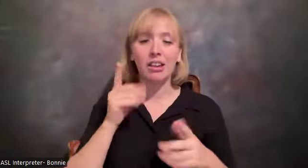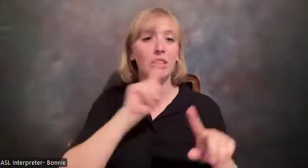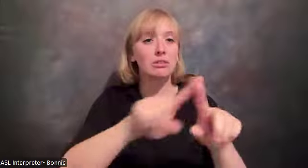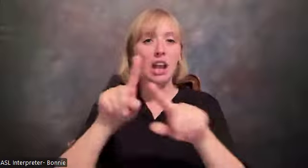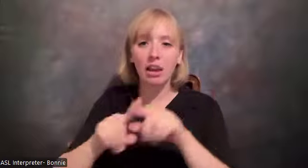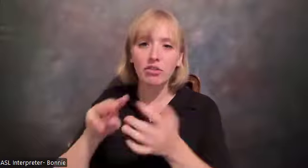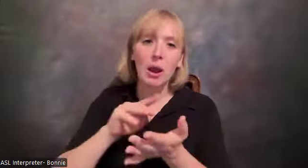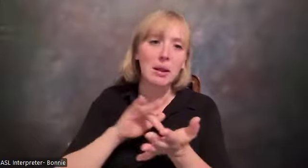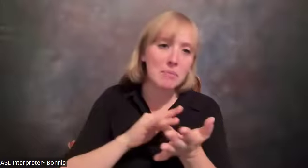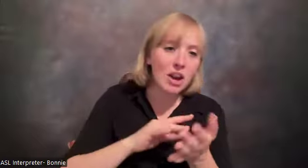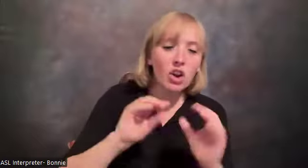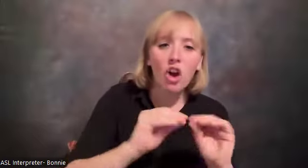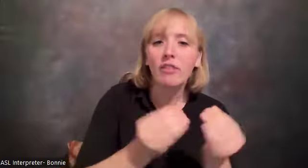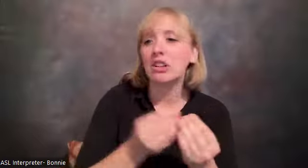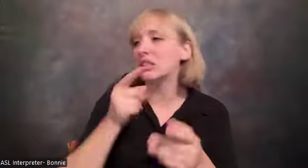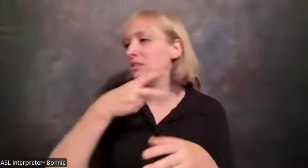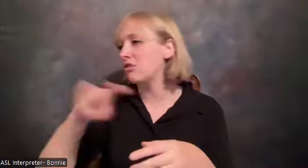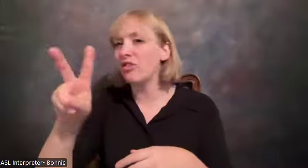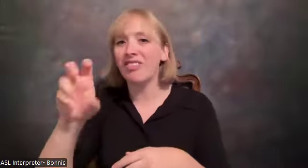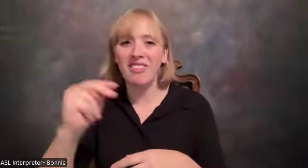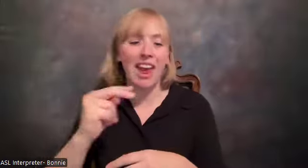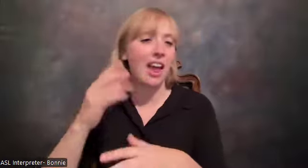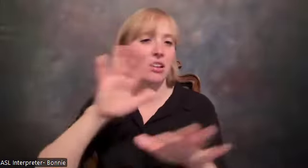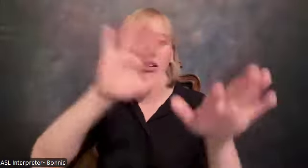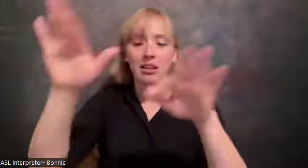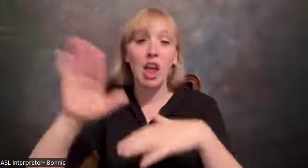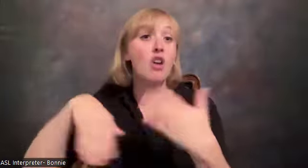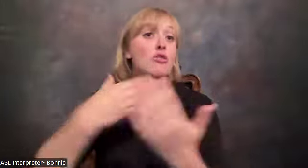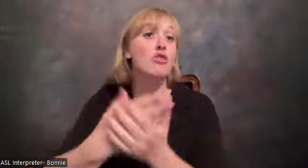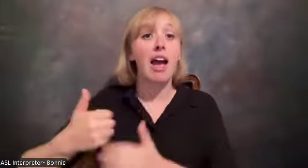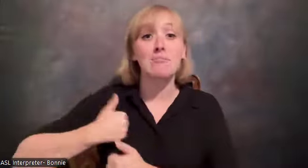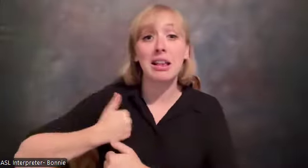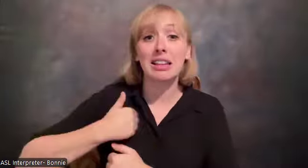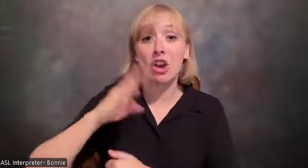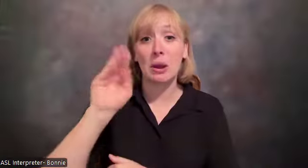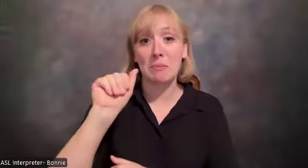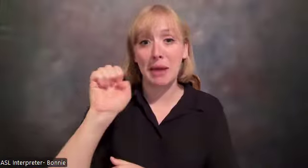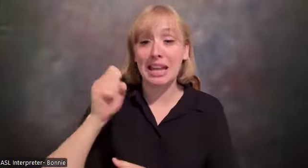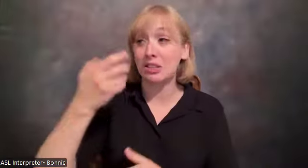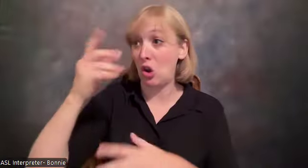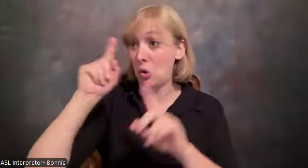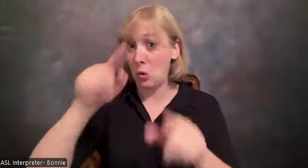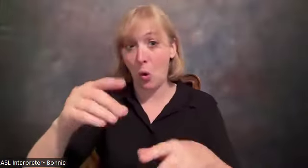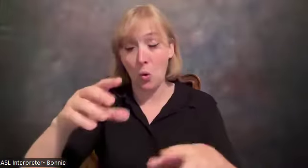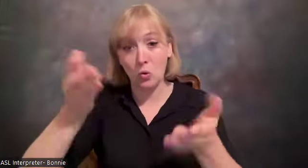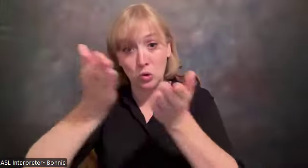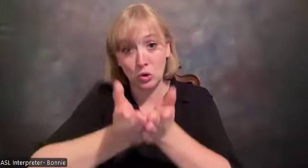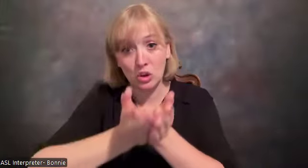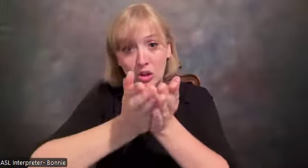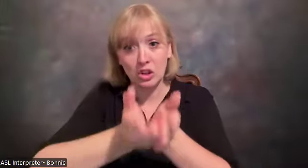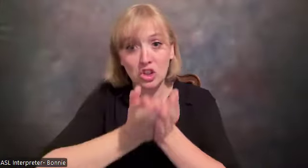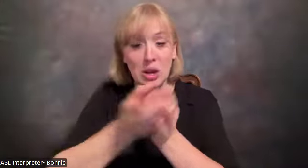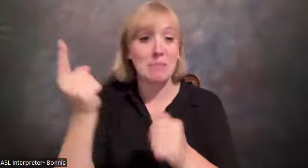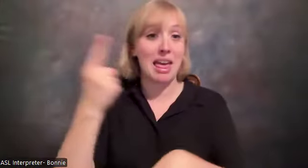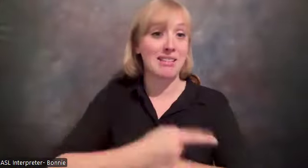and in this van and over here, and then they finally got back to the base and tried to deliver me back to my ship. And that morning, the officer deck put